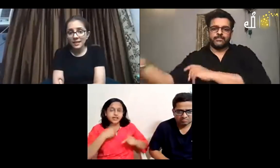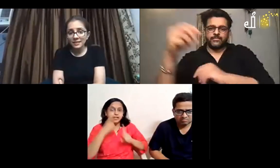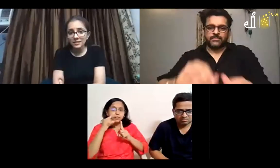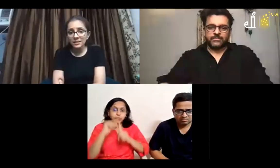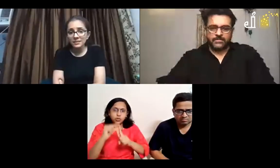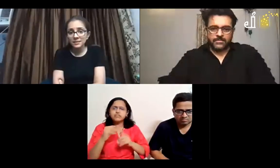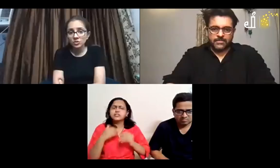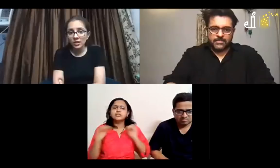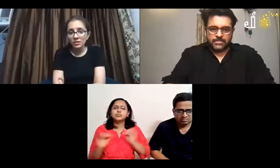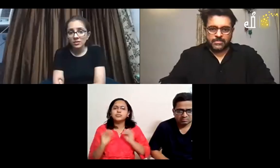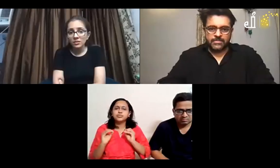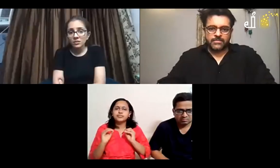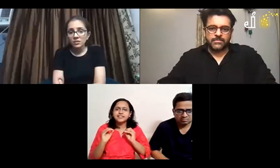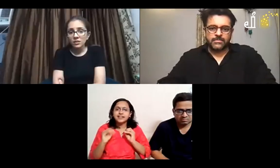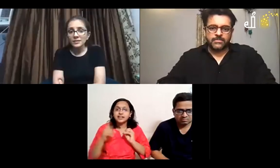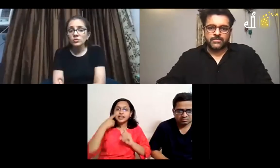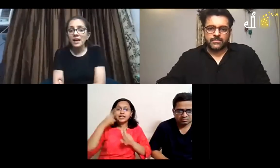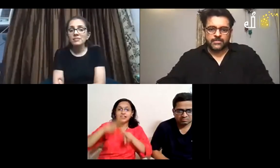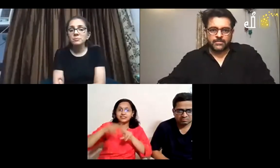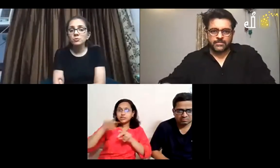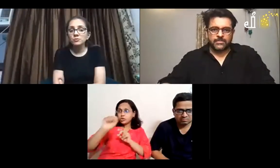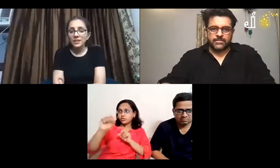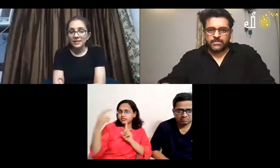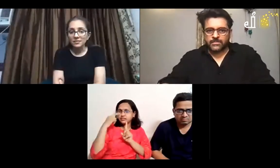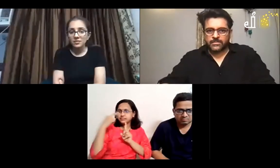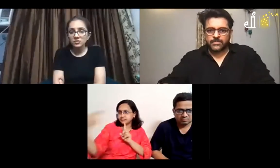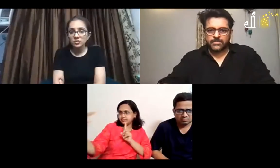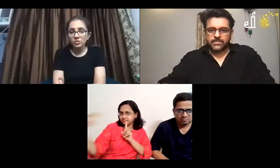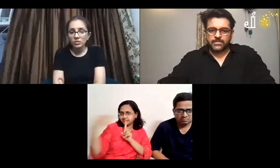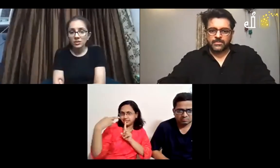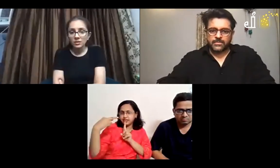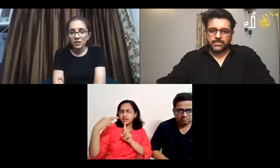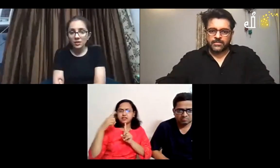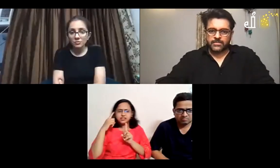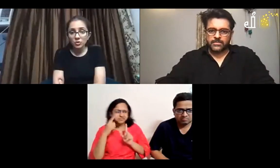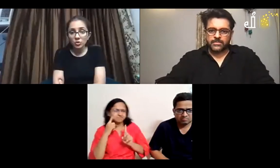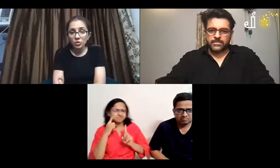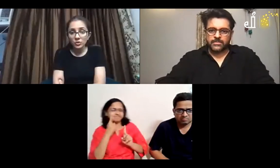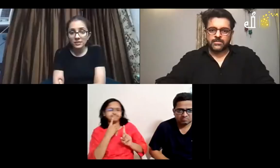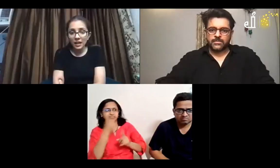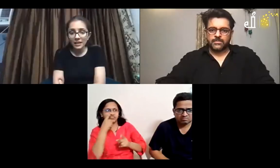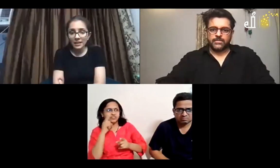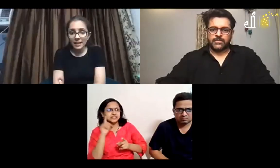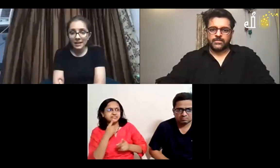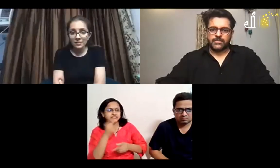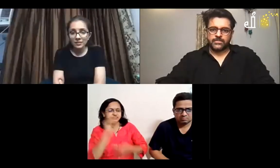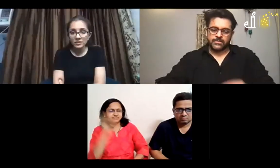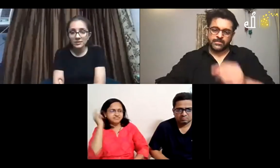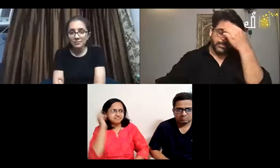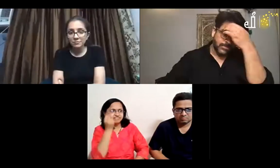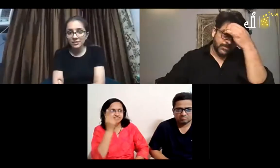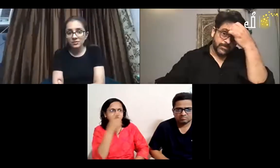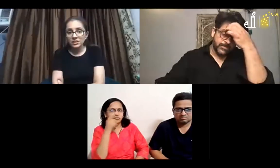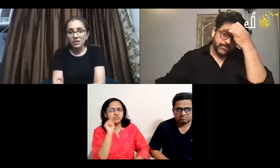she's angry, etc., I don't have any proof of that. You know, you have to look in the eye, and with the deaf,